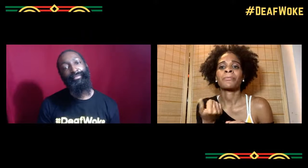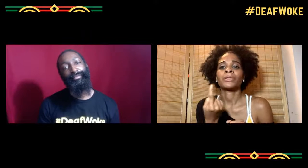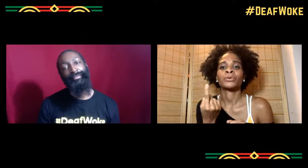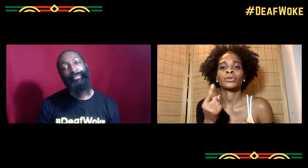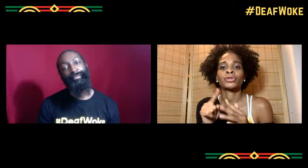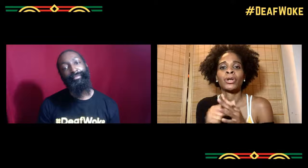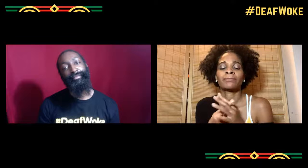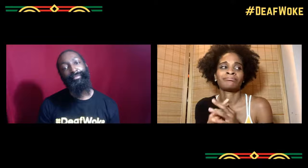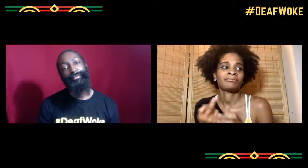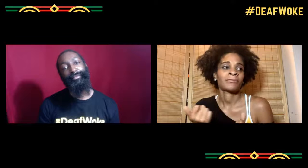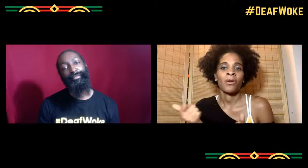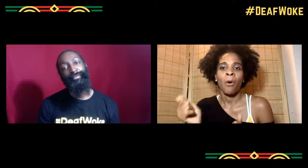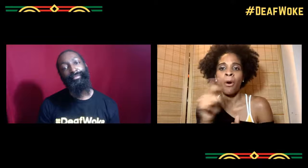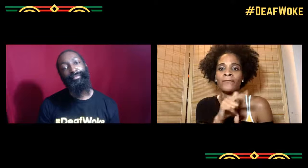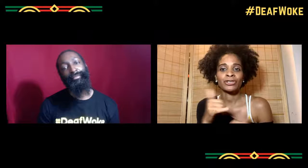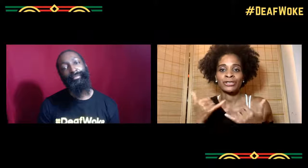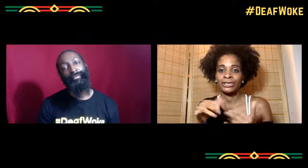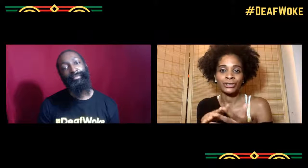to